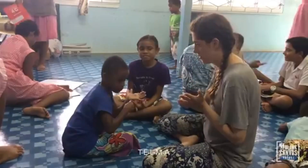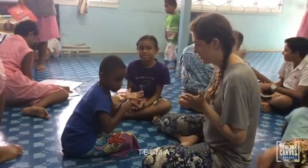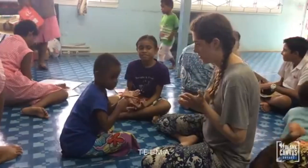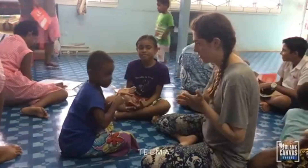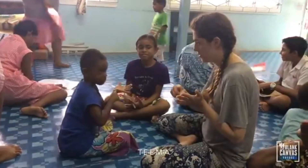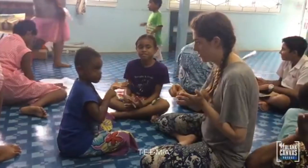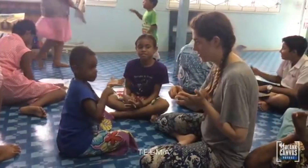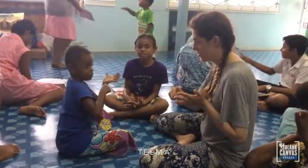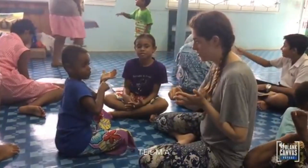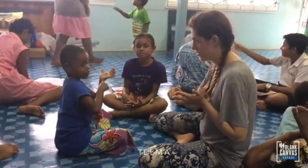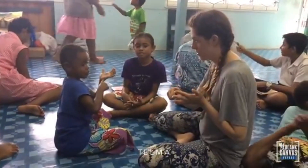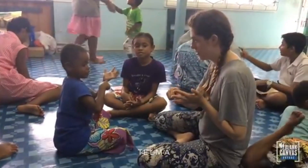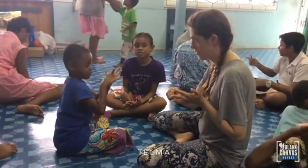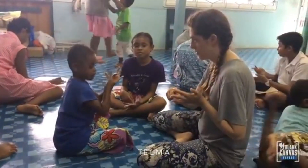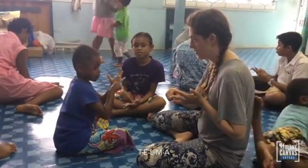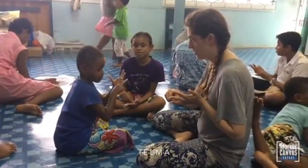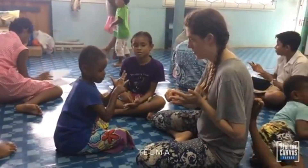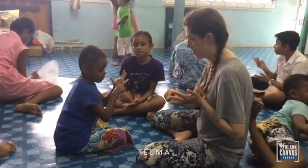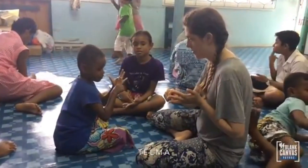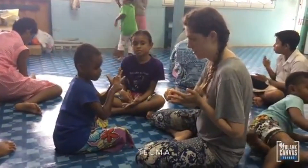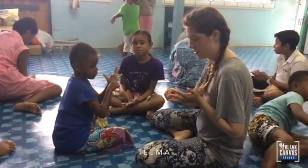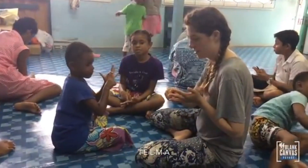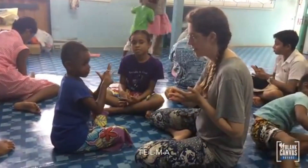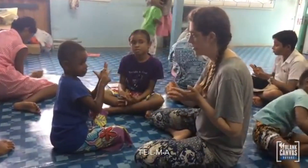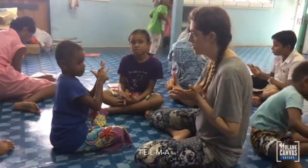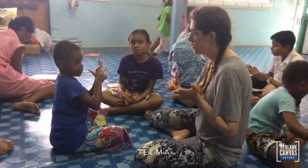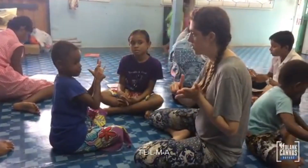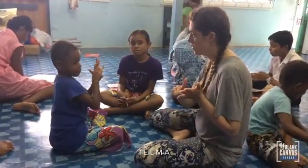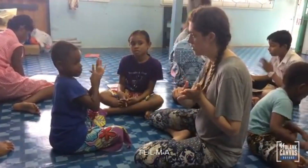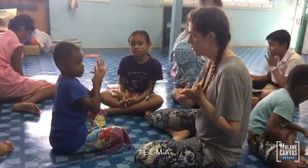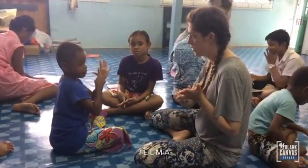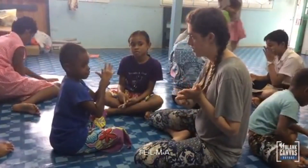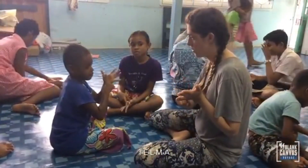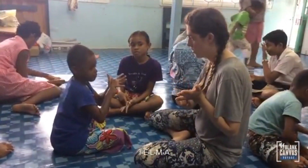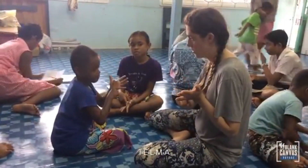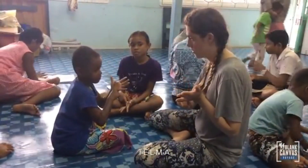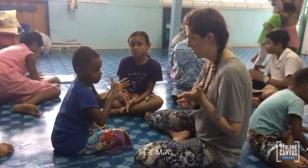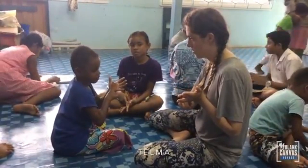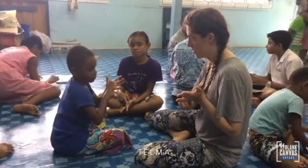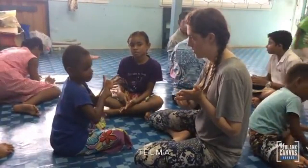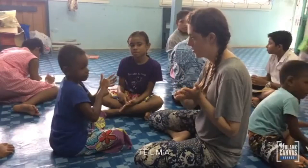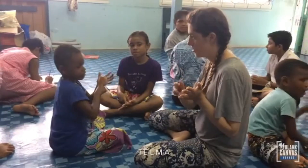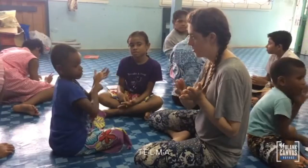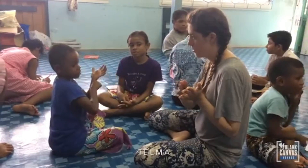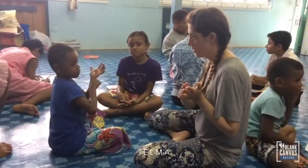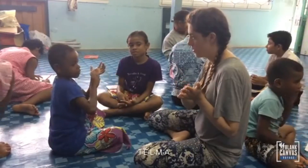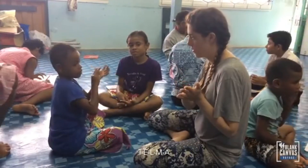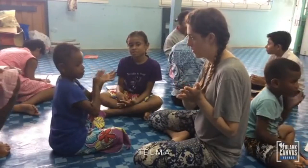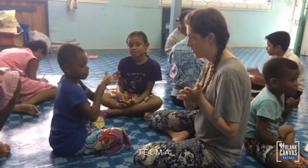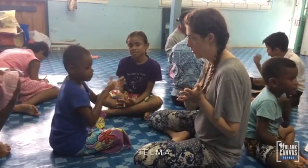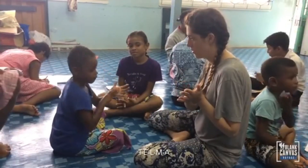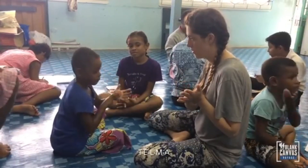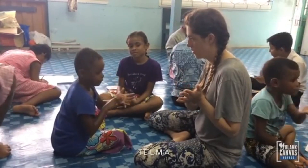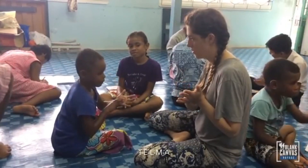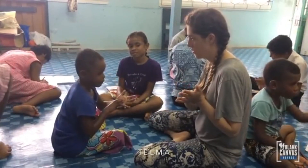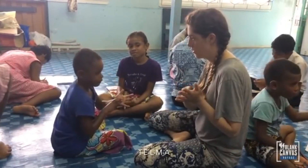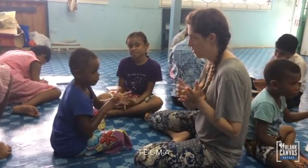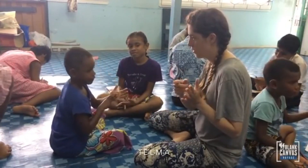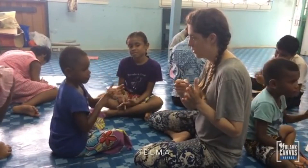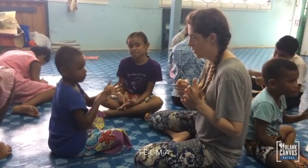WHO, estimates that over 1.5 billion people worldwide experience some degree of hearing loss, with at least 430